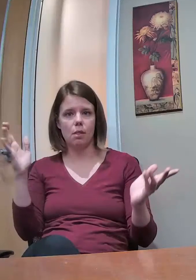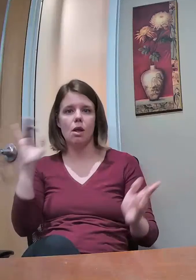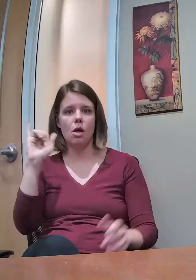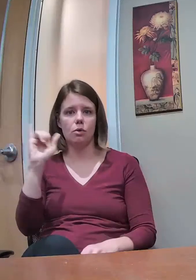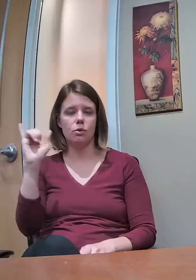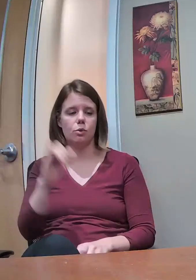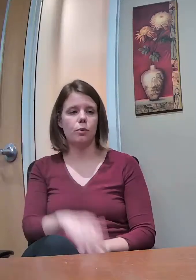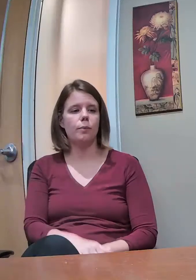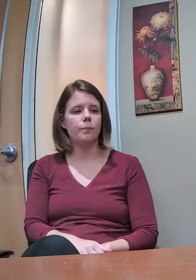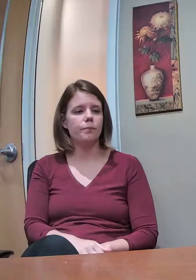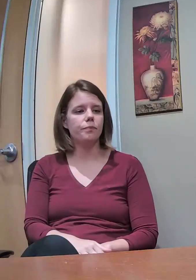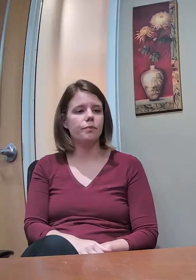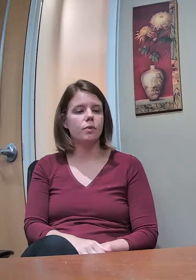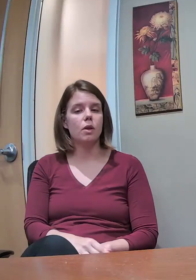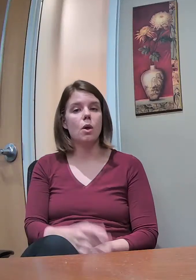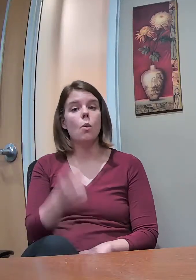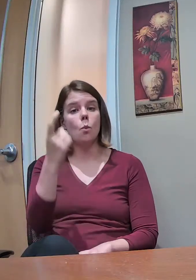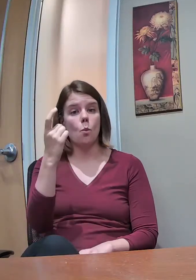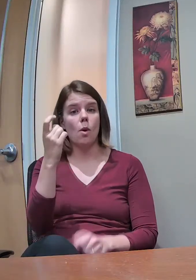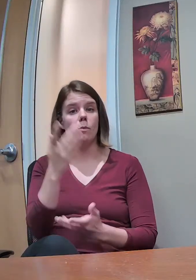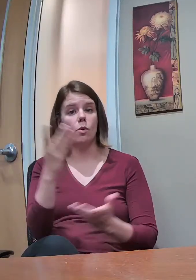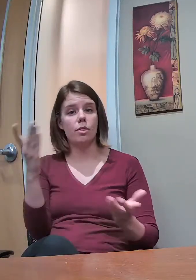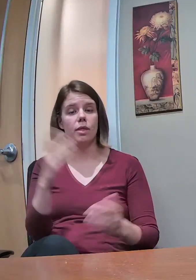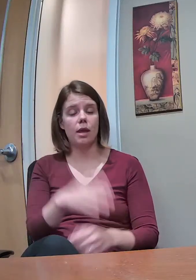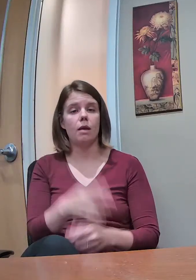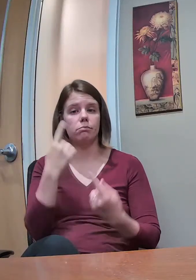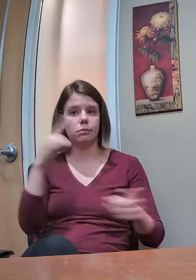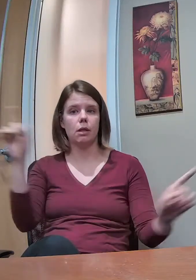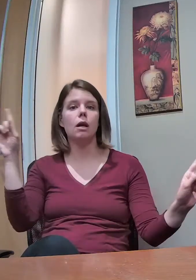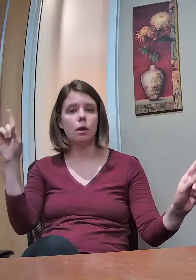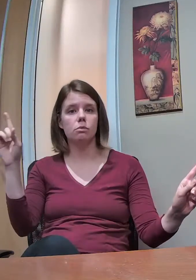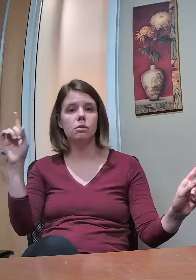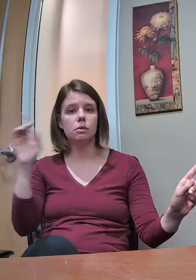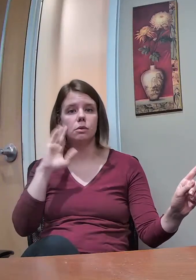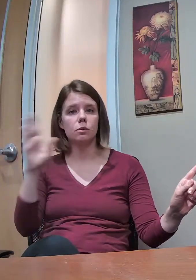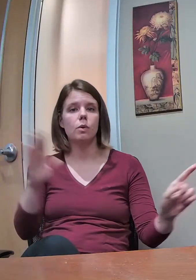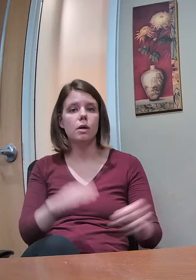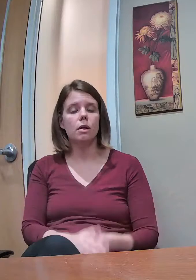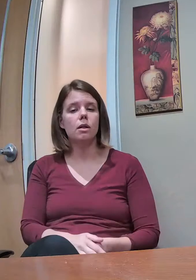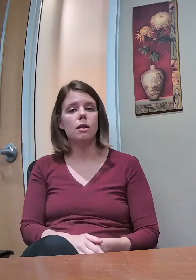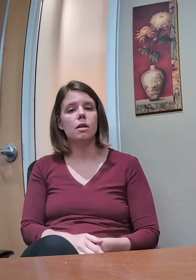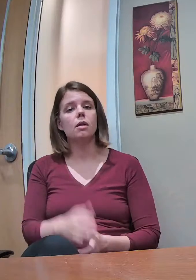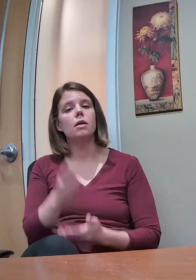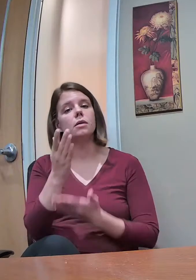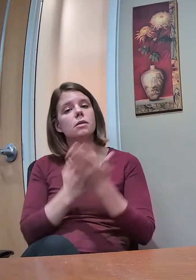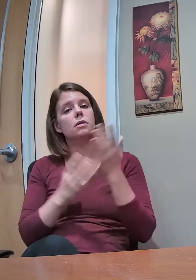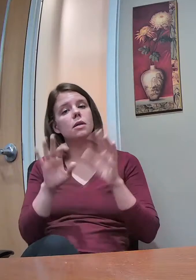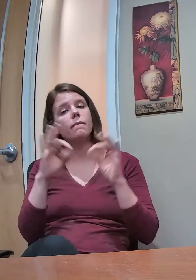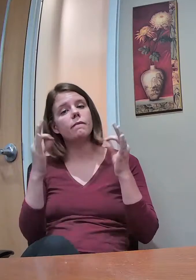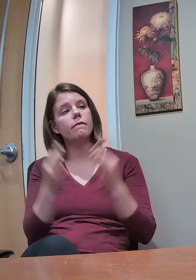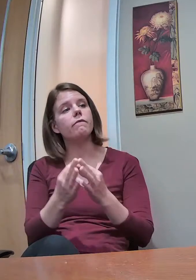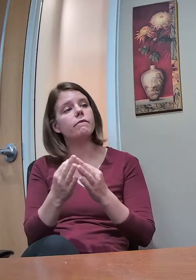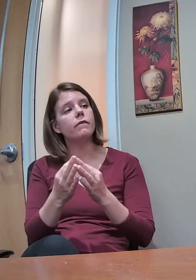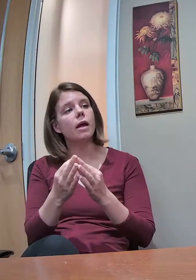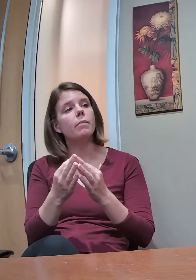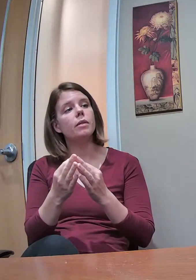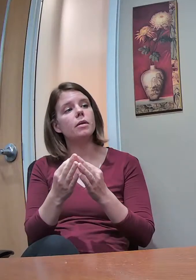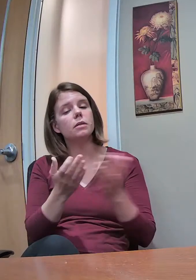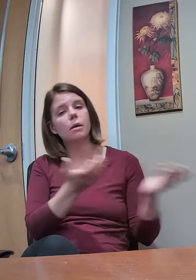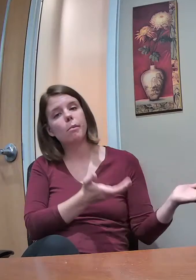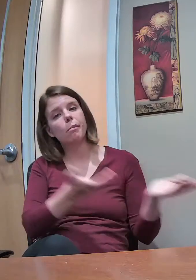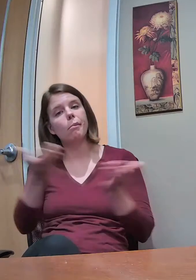So I just have one more thing that I wanted to bring up. Some of the families are bringing in sort of